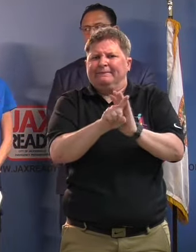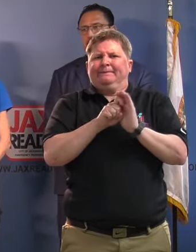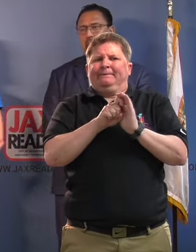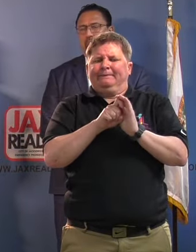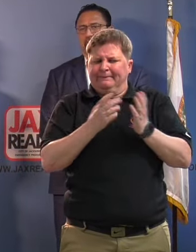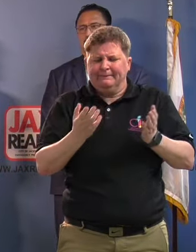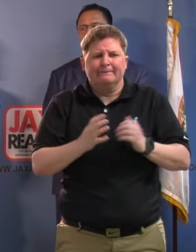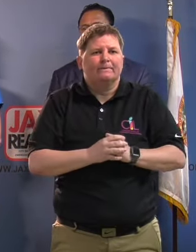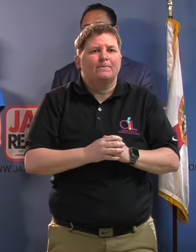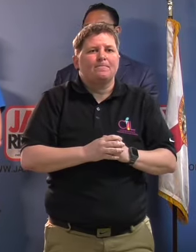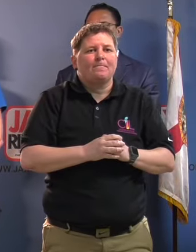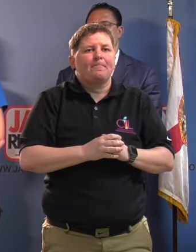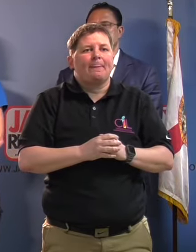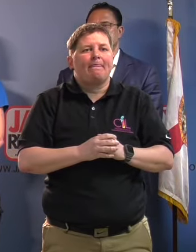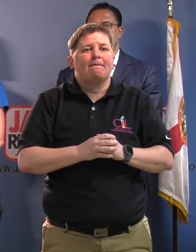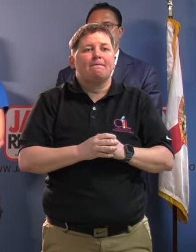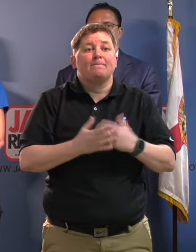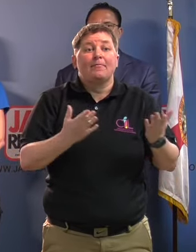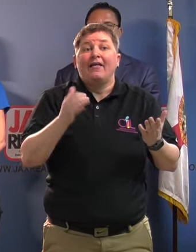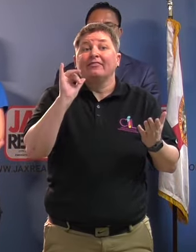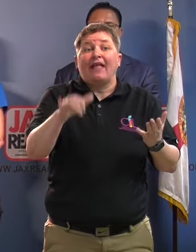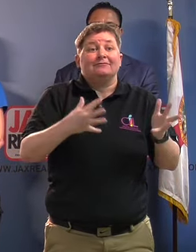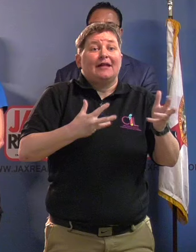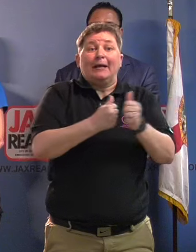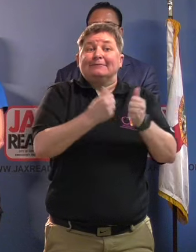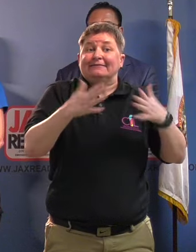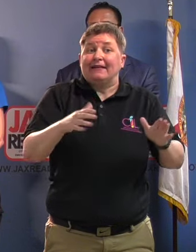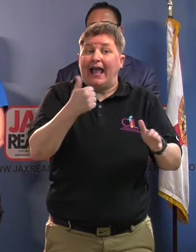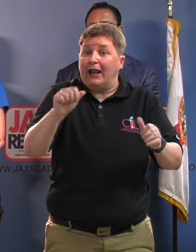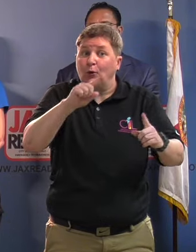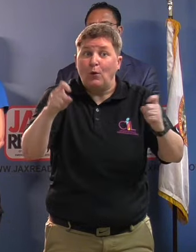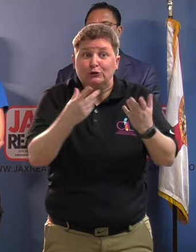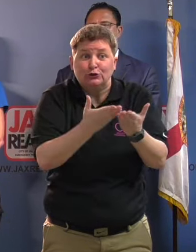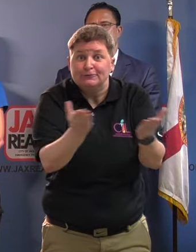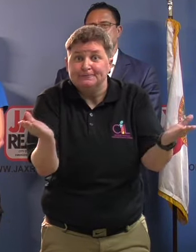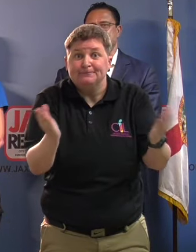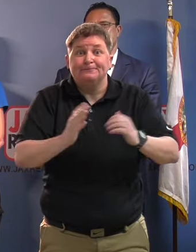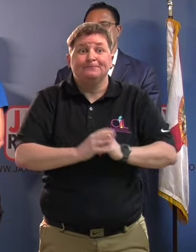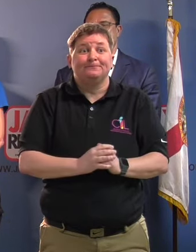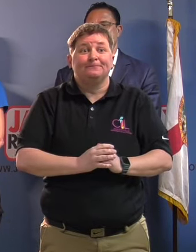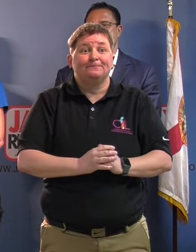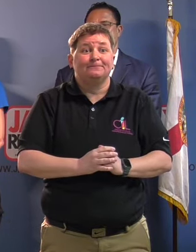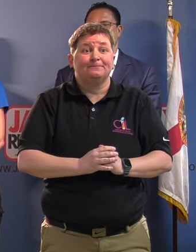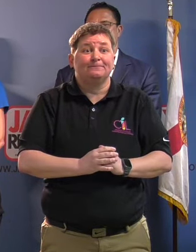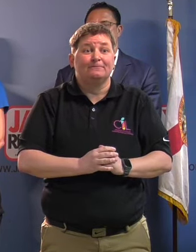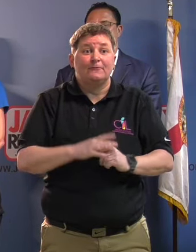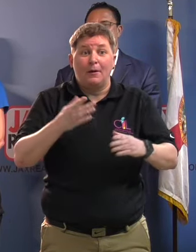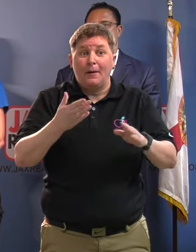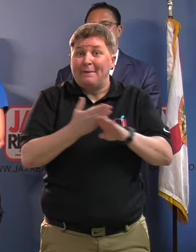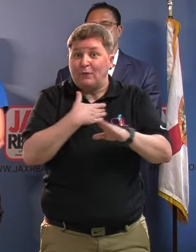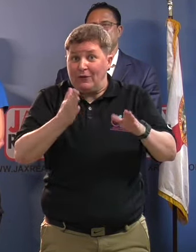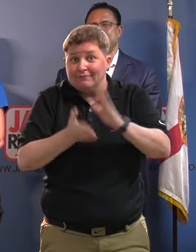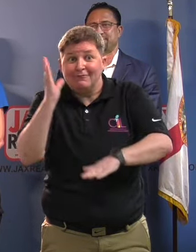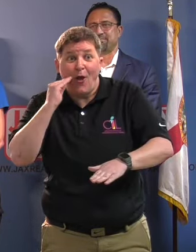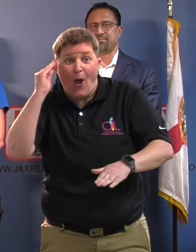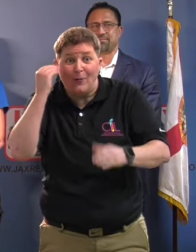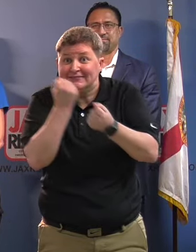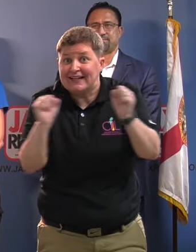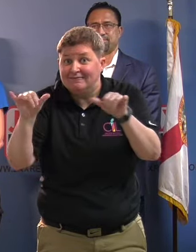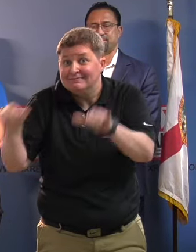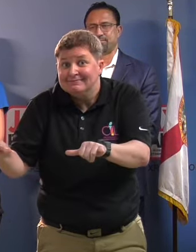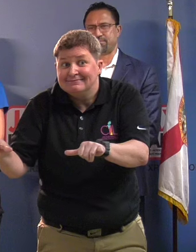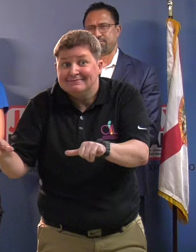Okay, that's pretty much the update from here. Anybody have any questions before we send you home and let you get into a safe space? Could